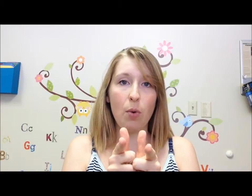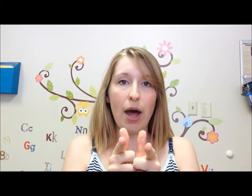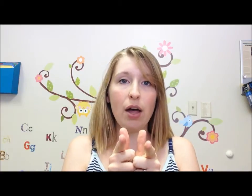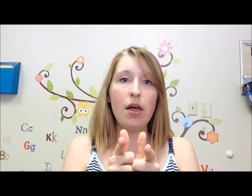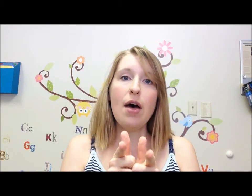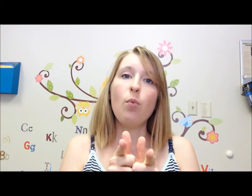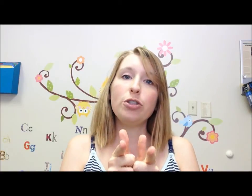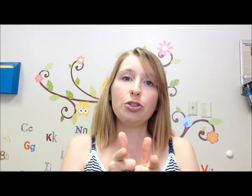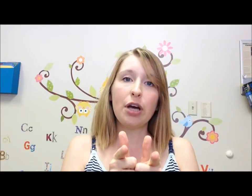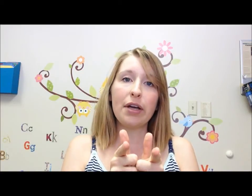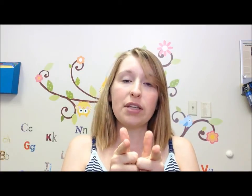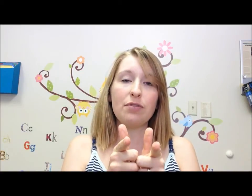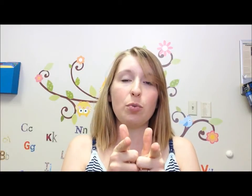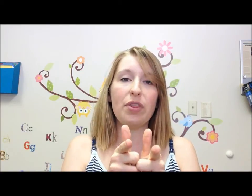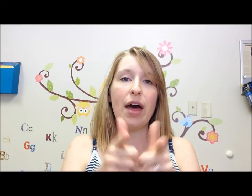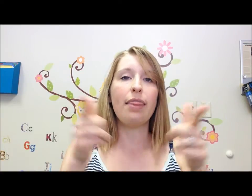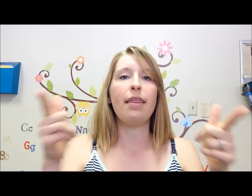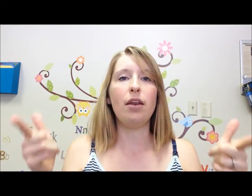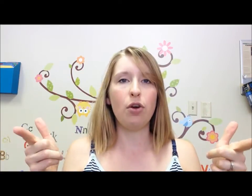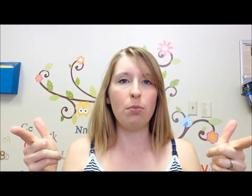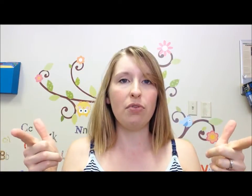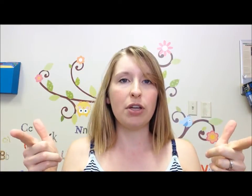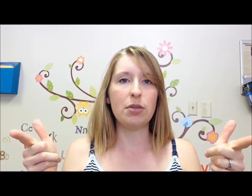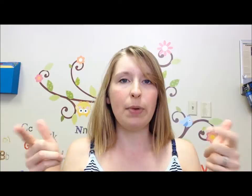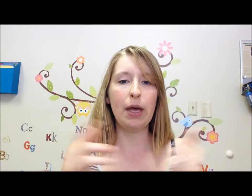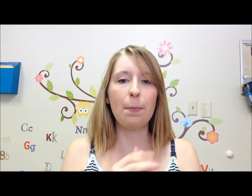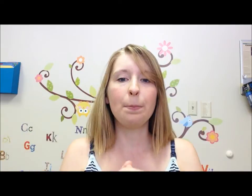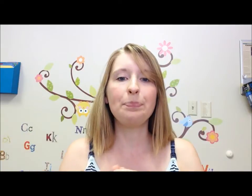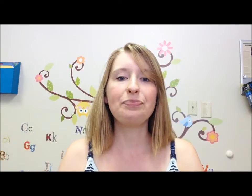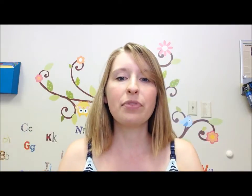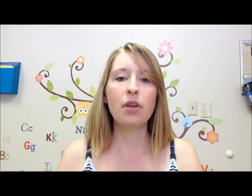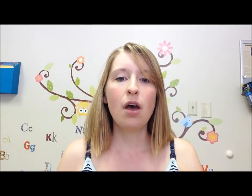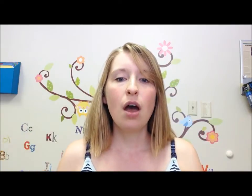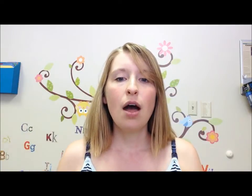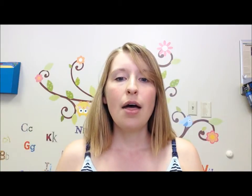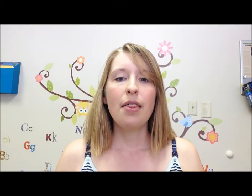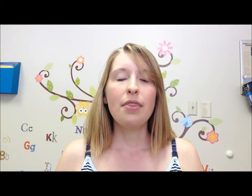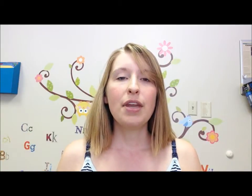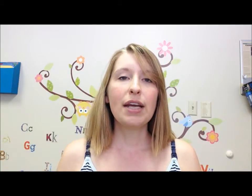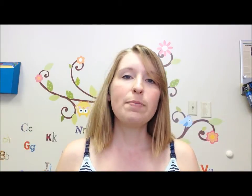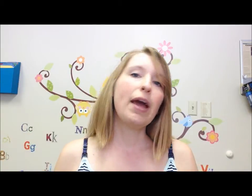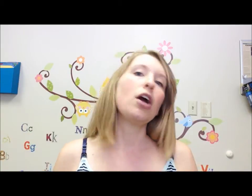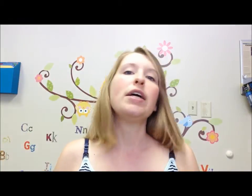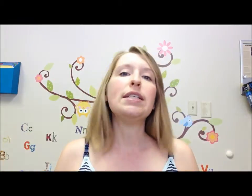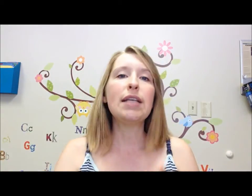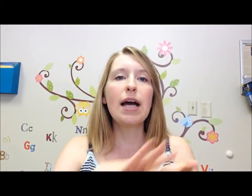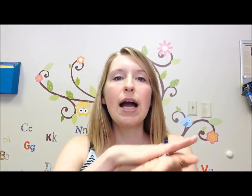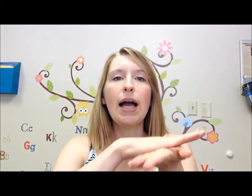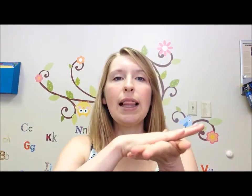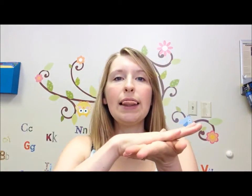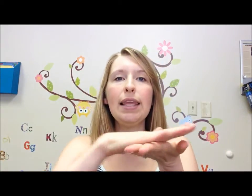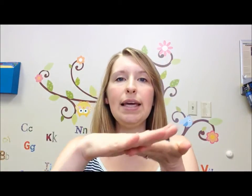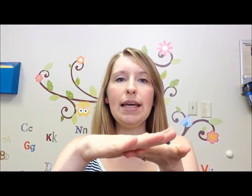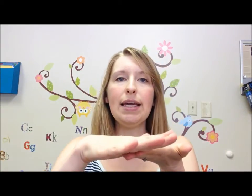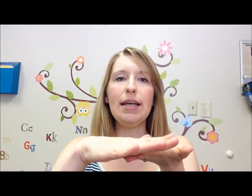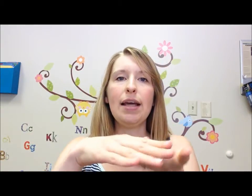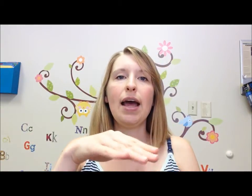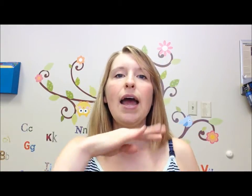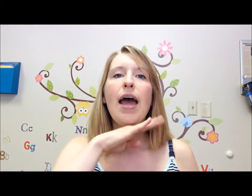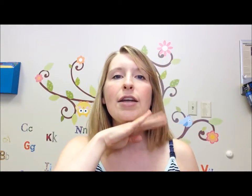while. Once your child gets comfortable with that, then you can move on to big. The next pair is clean and